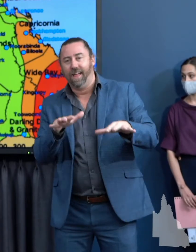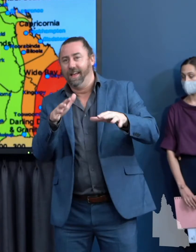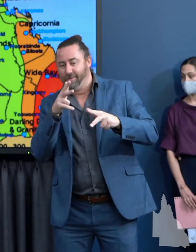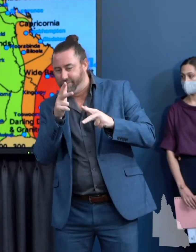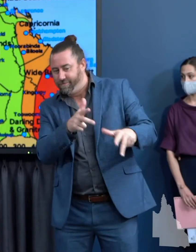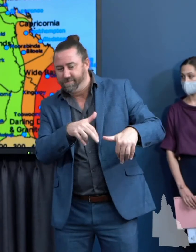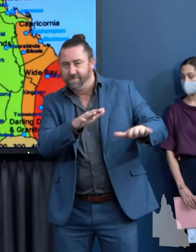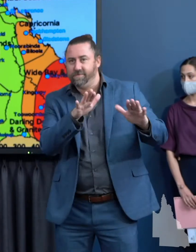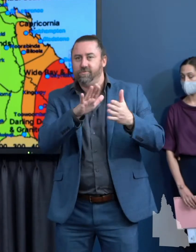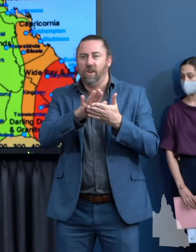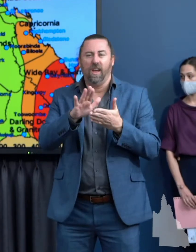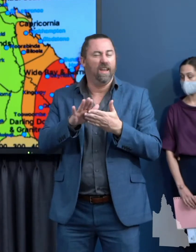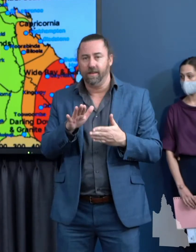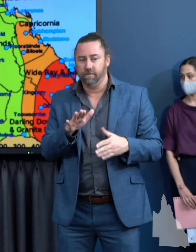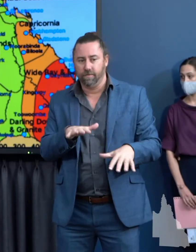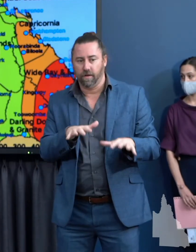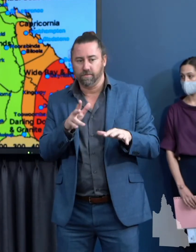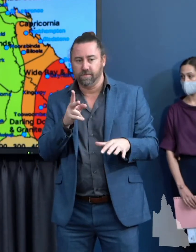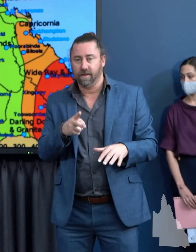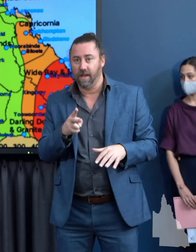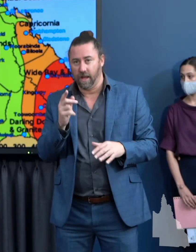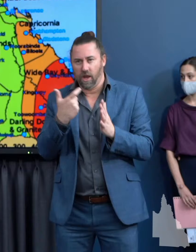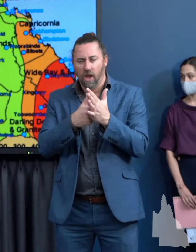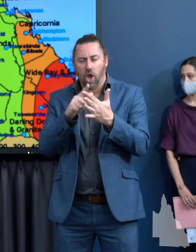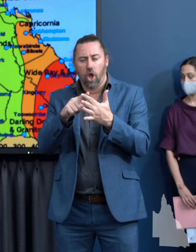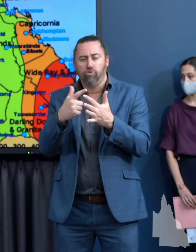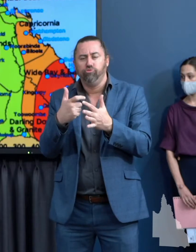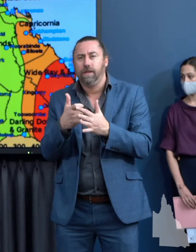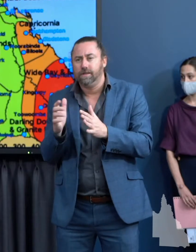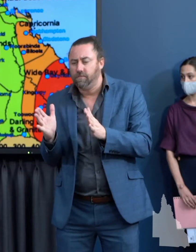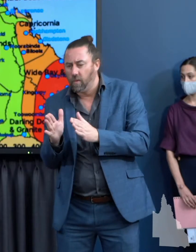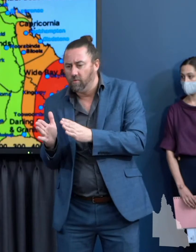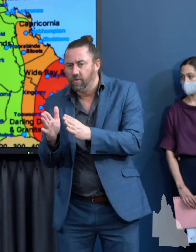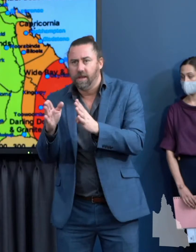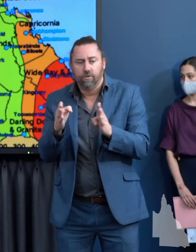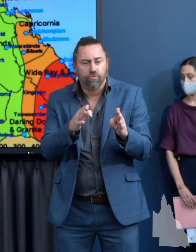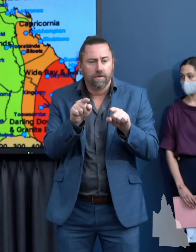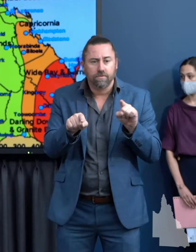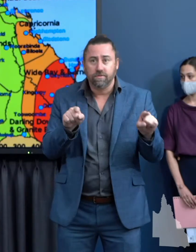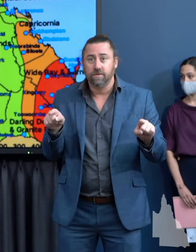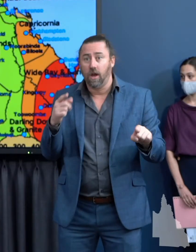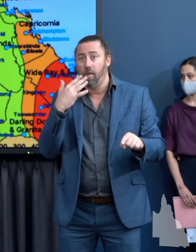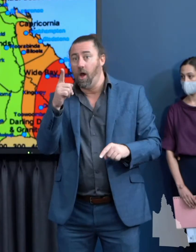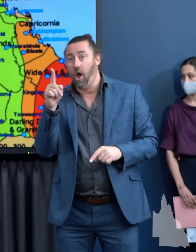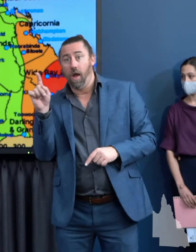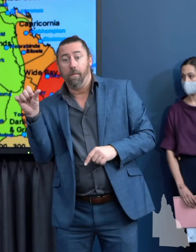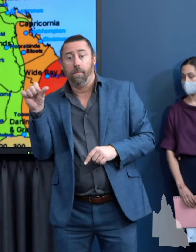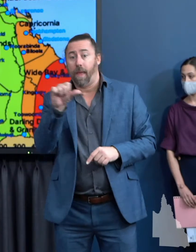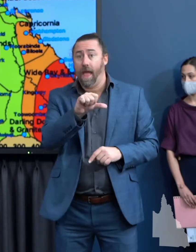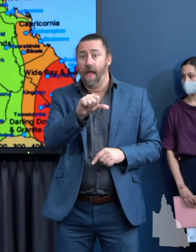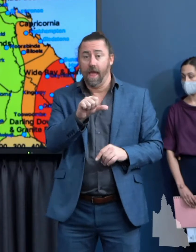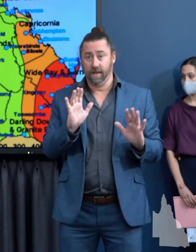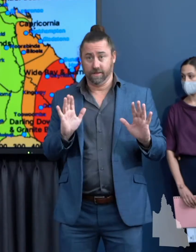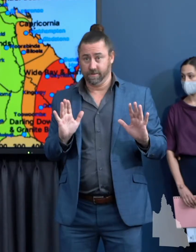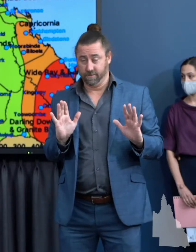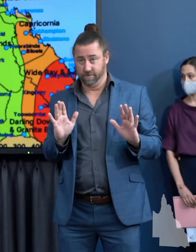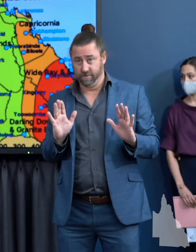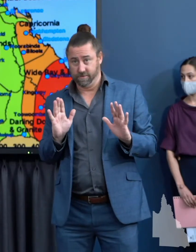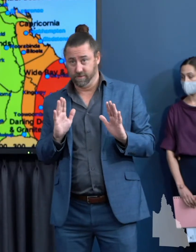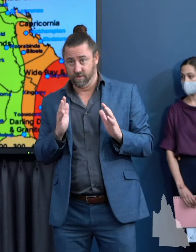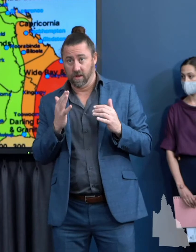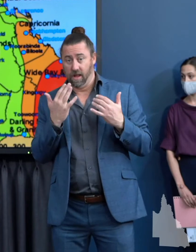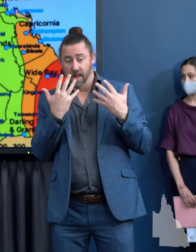we've seen rising floodwaters, especially around the creeks, to please do not go back into those areas for the